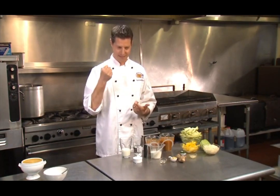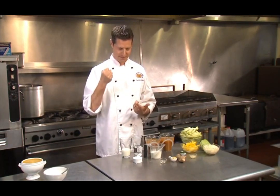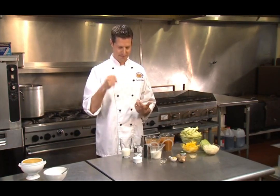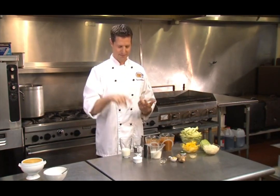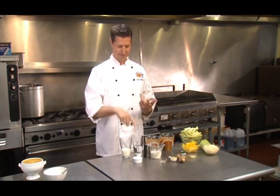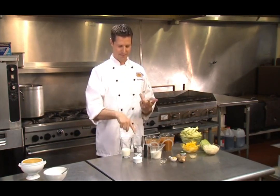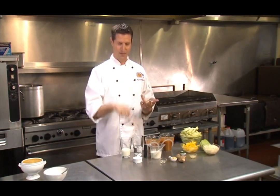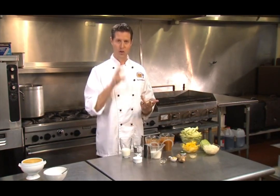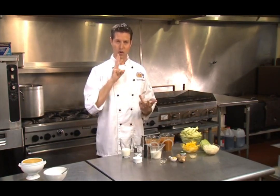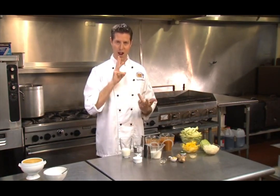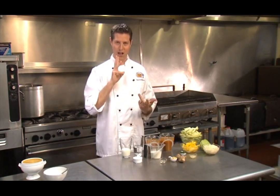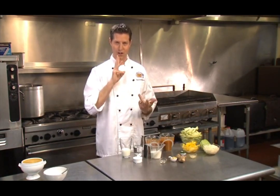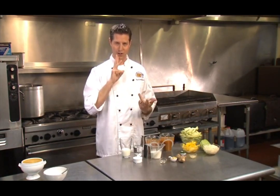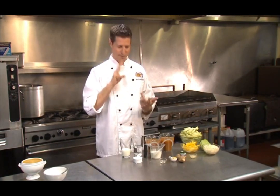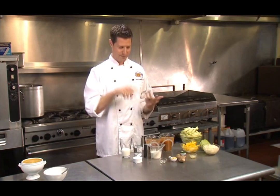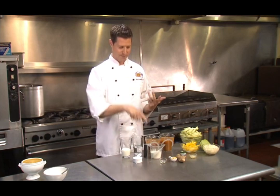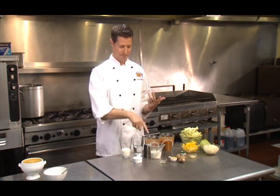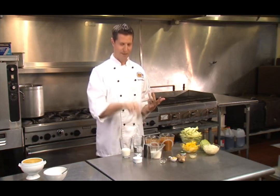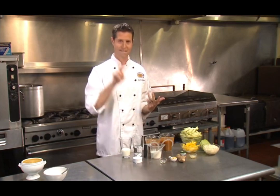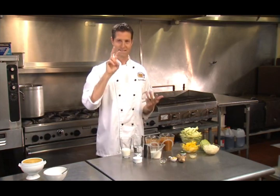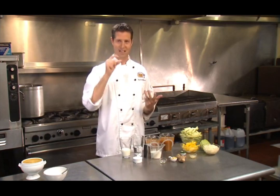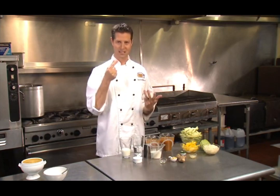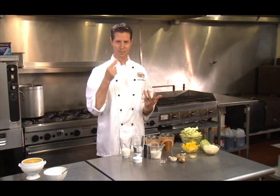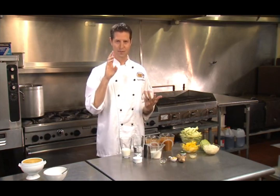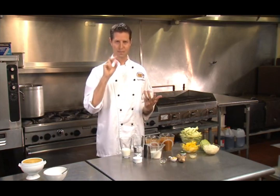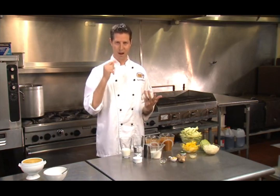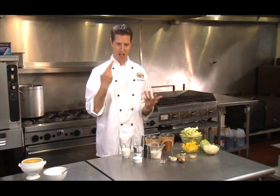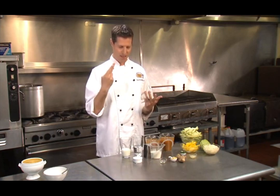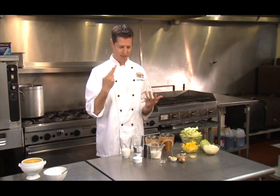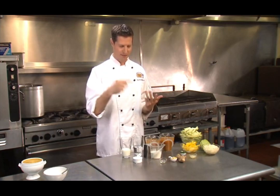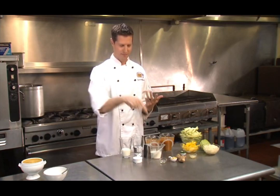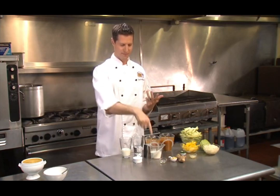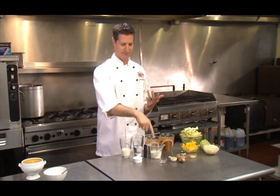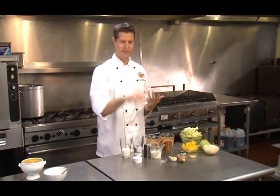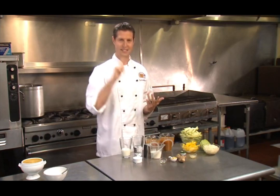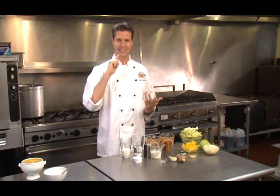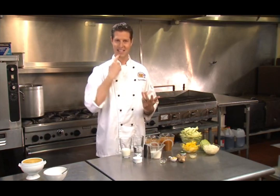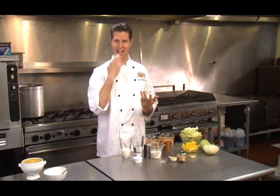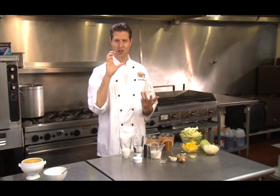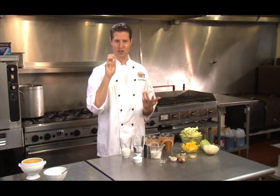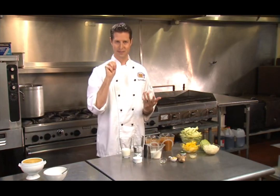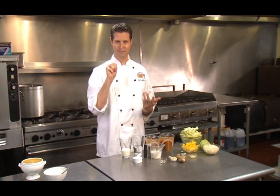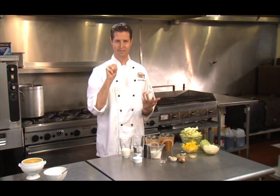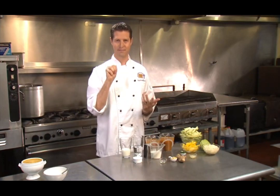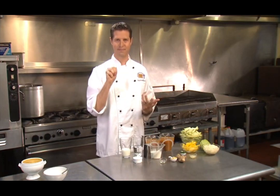milk, water, vegetable broth, and sour cream.